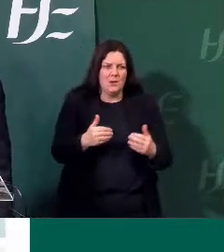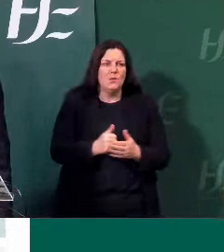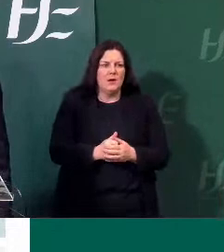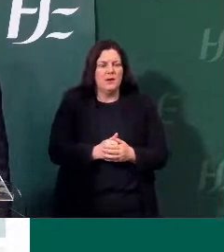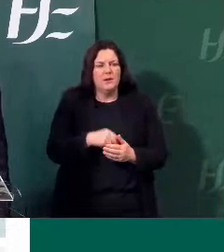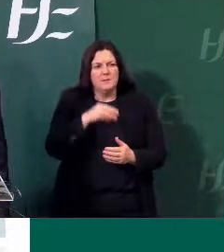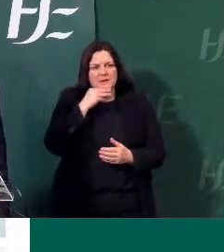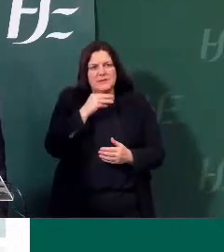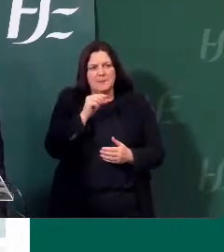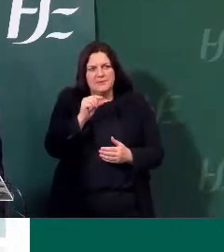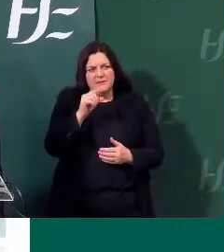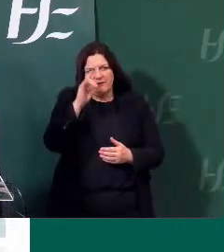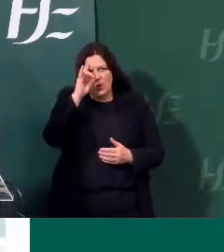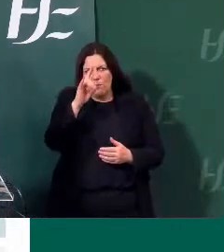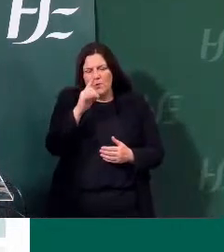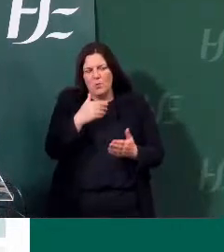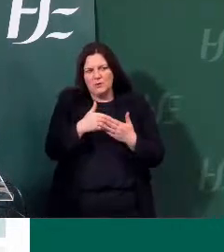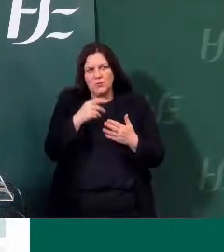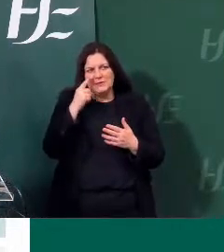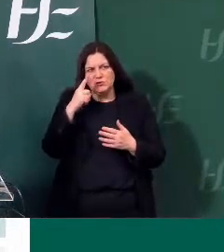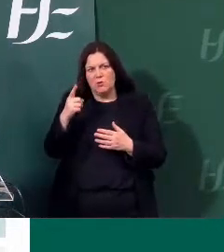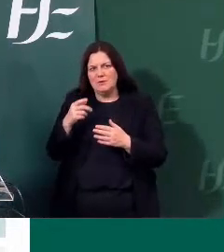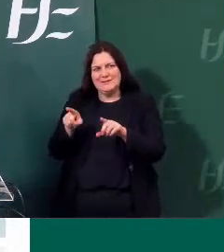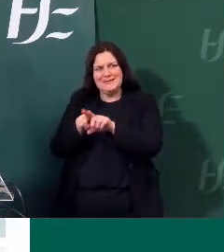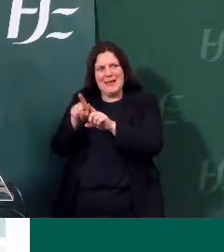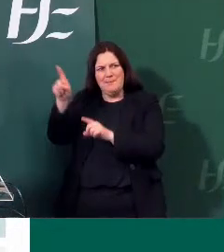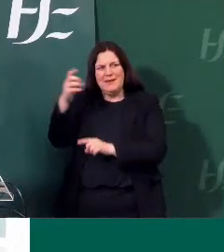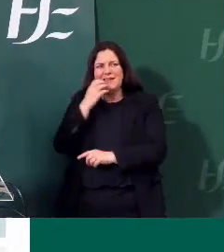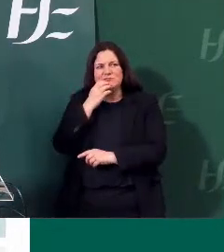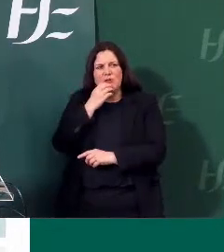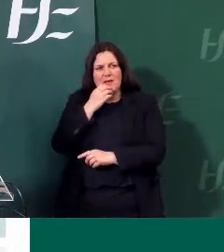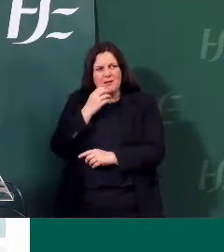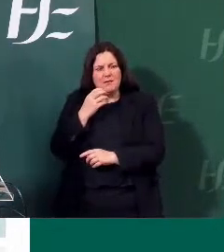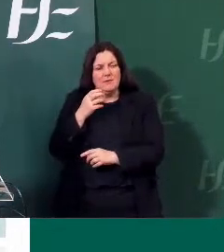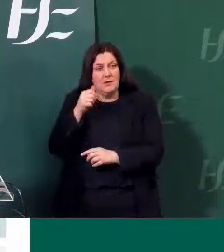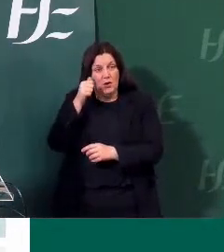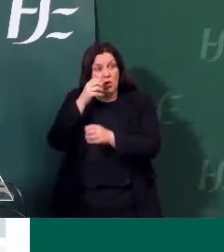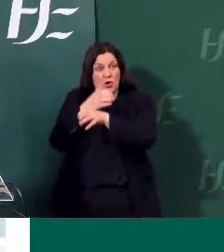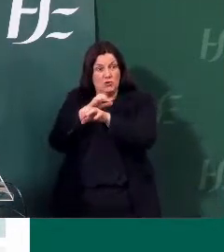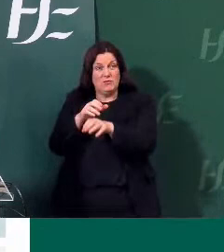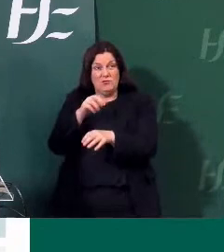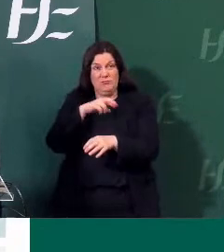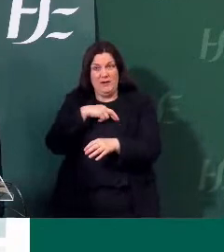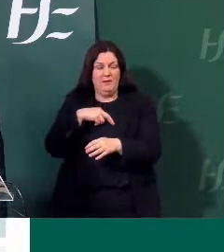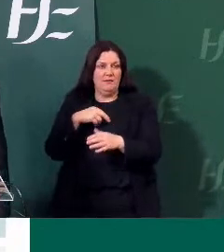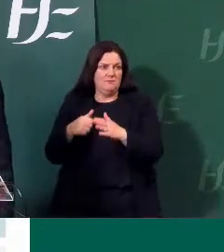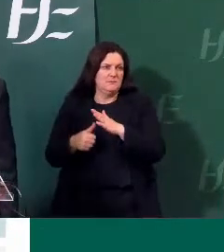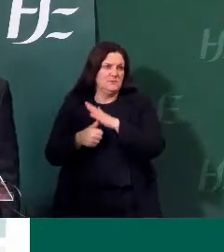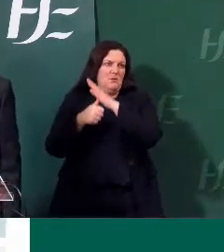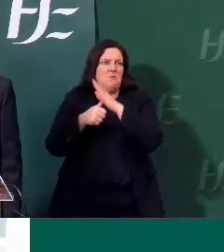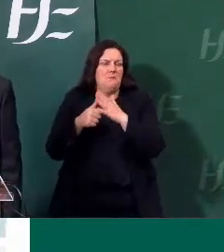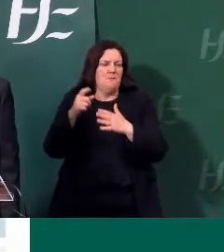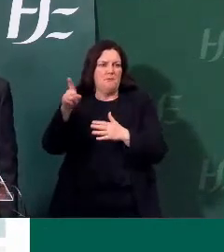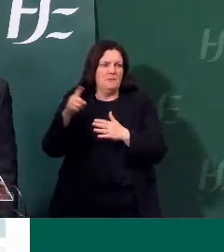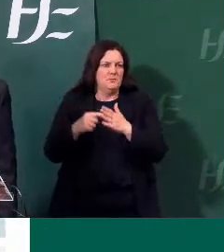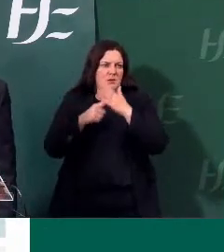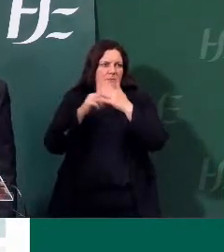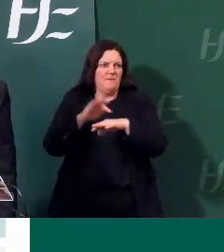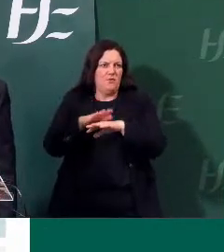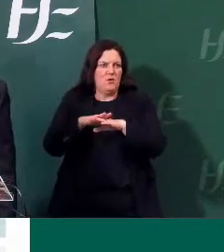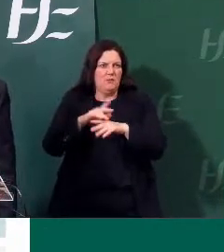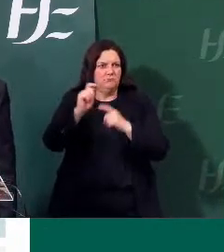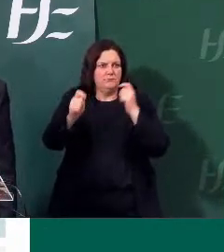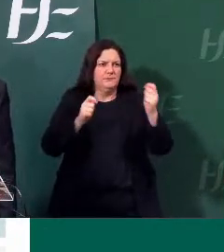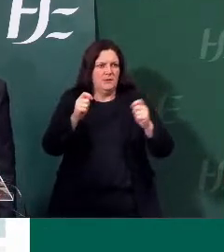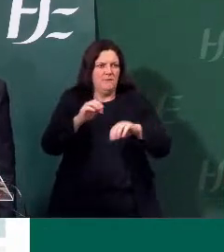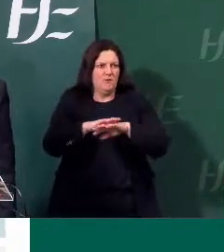cause for hope, which replicates what we saw in Israel, which is, of course, is the country at the front in terms of administration